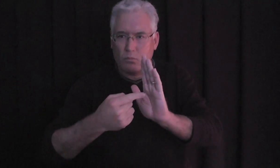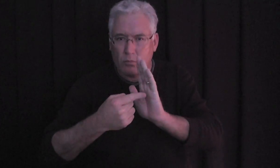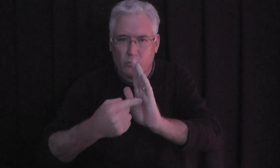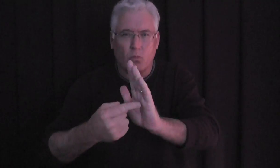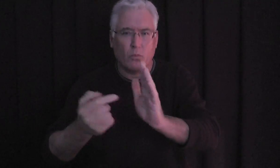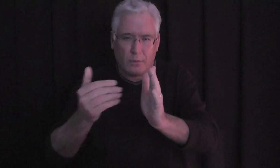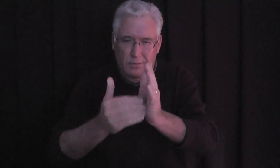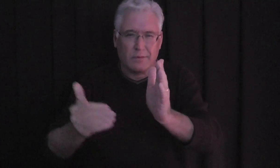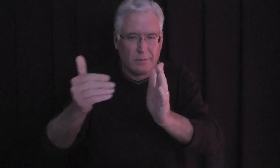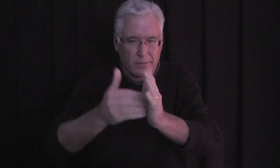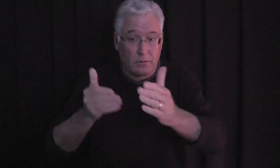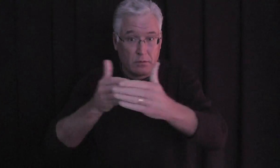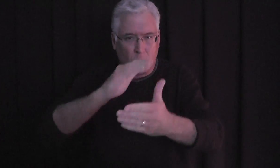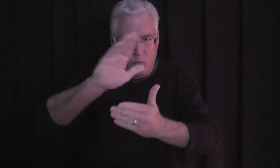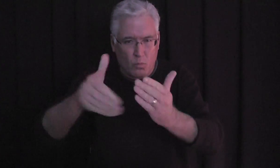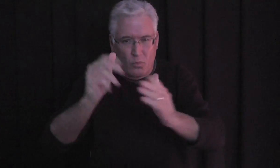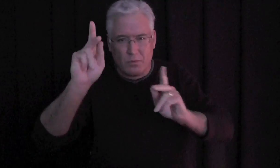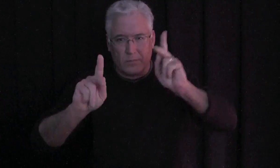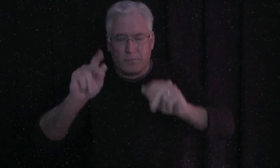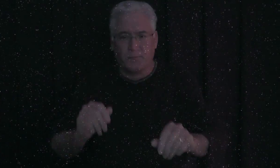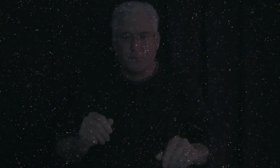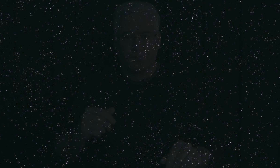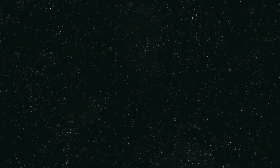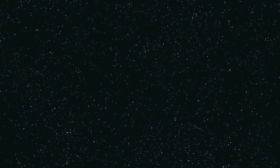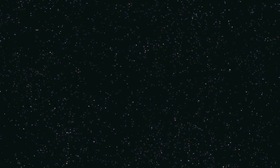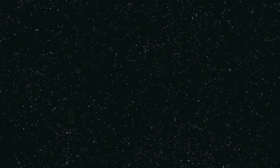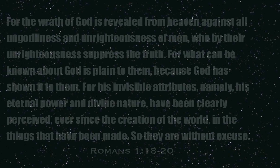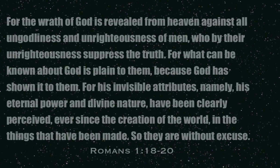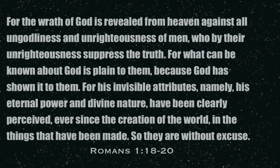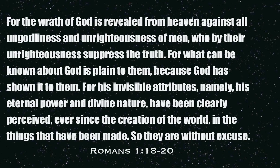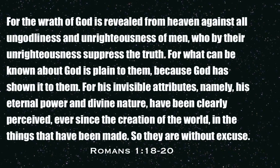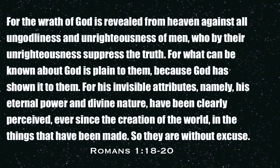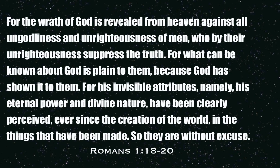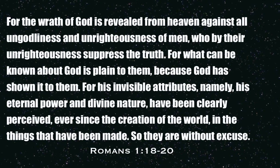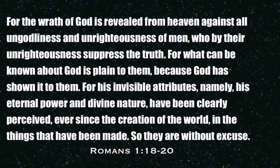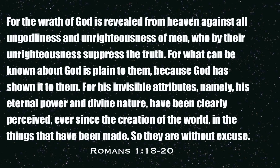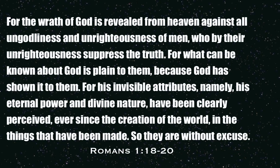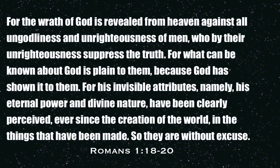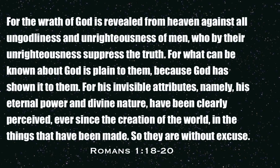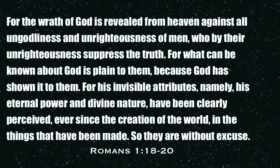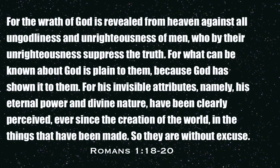every day, is shown to us again and again to all people.